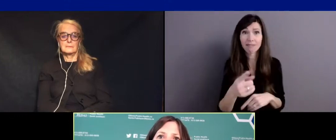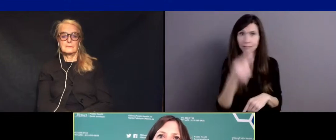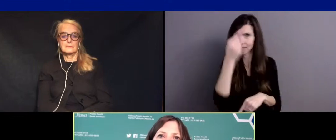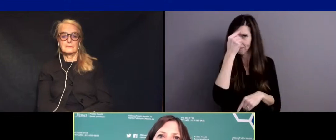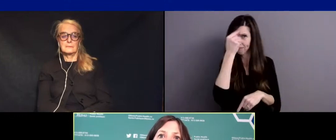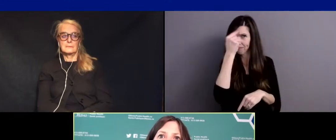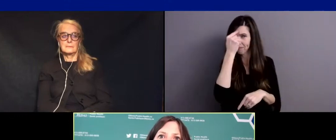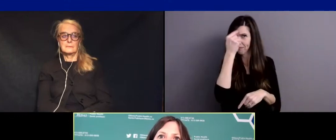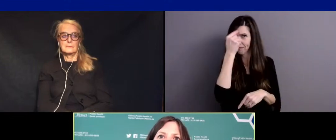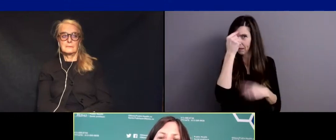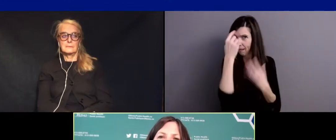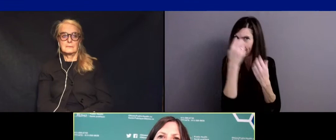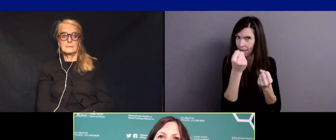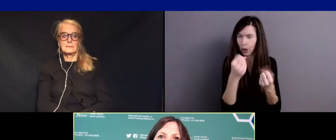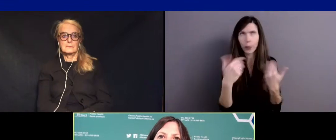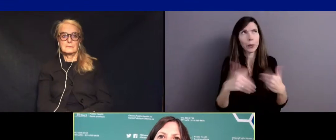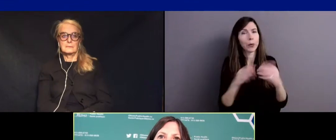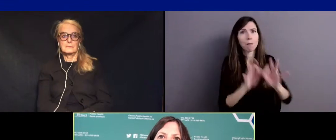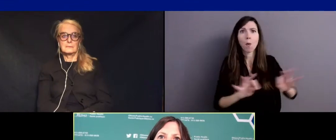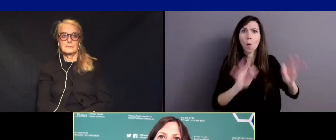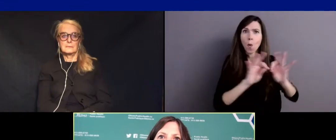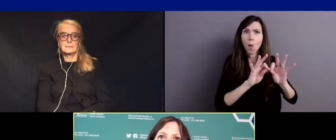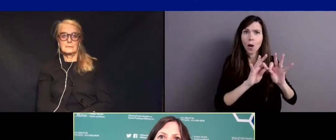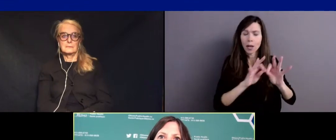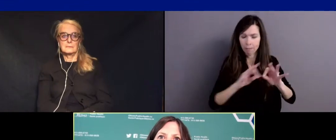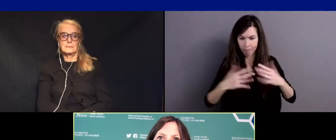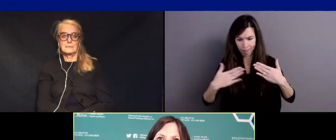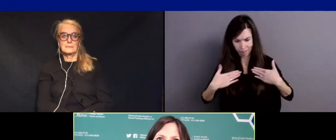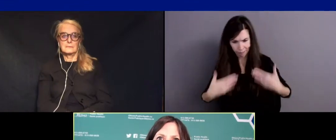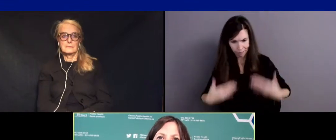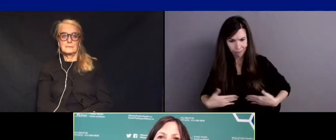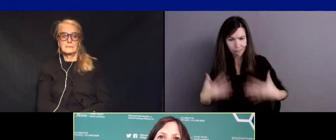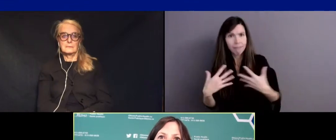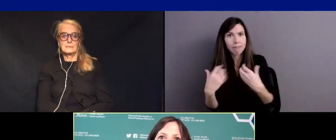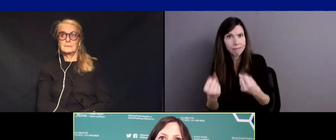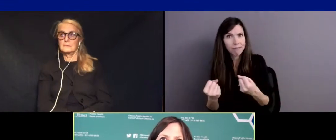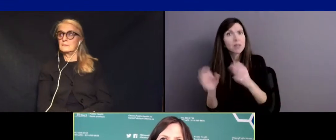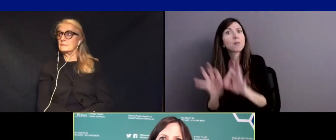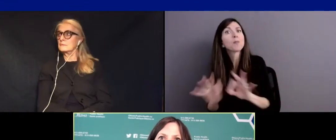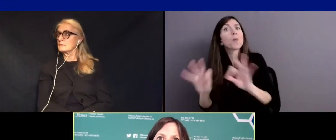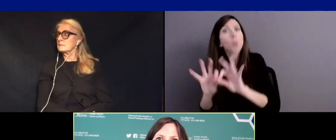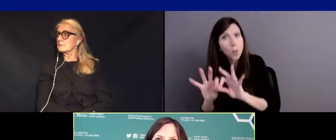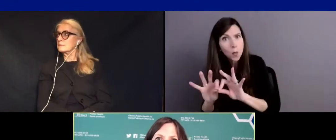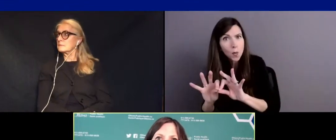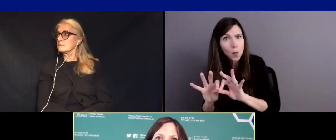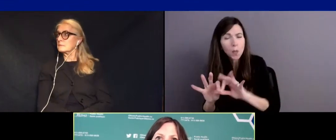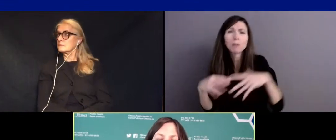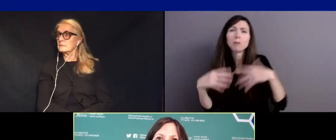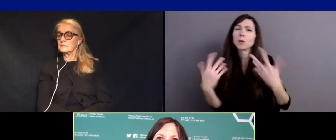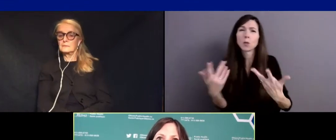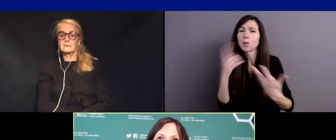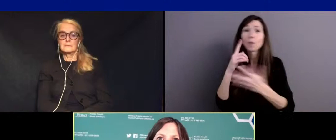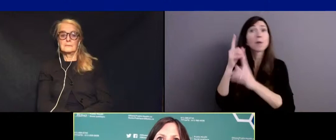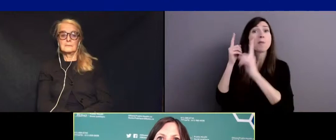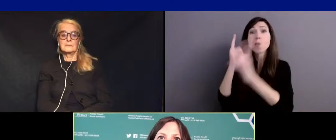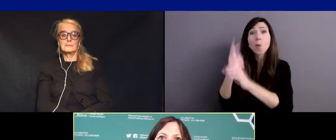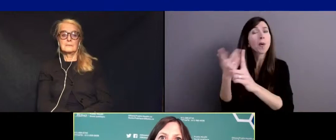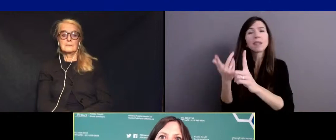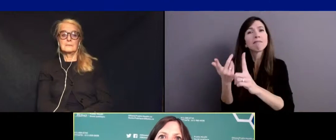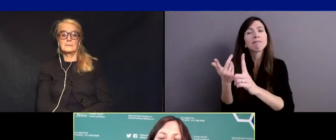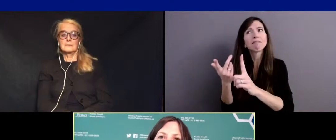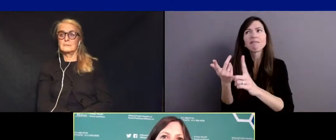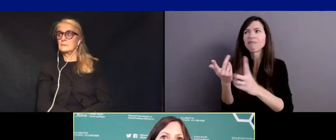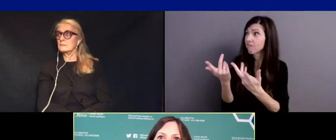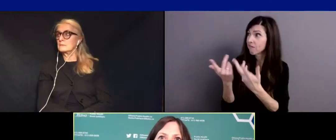And so, yeah, it's not always about more restrictions, what's allowed, what's not allowed. It's